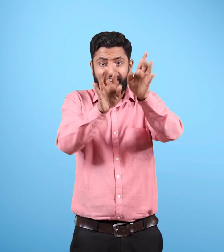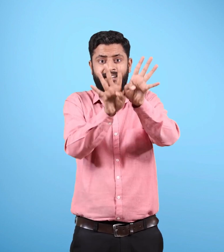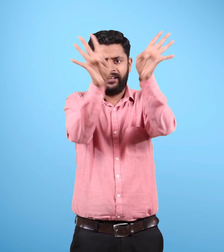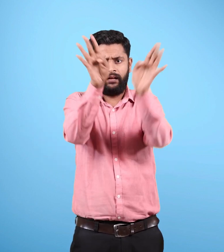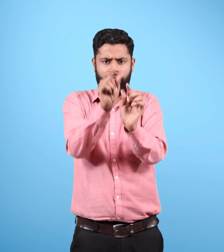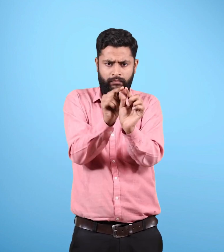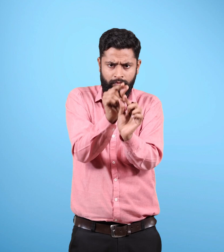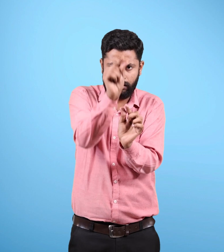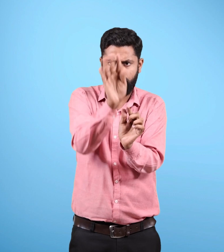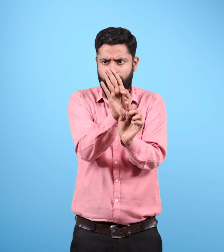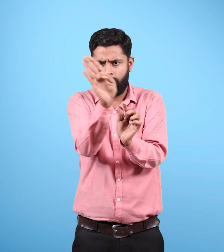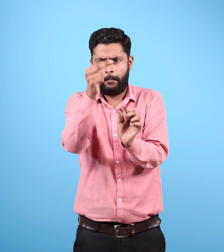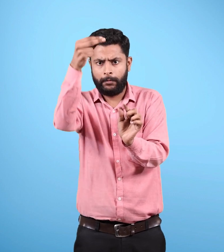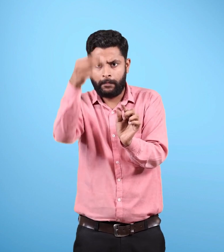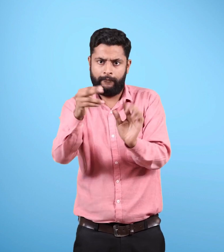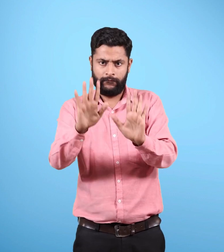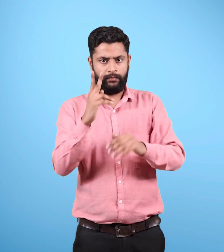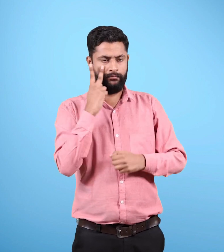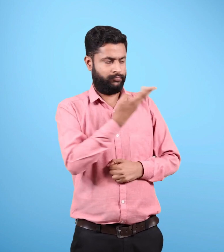is subdivided as